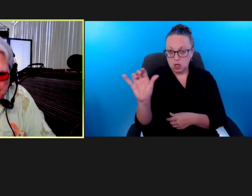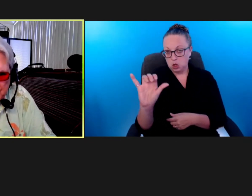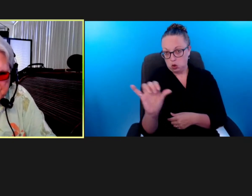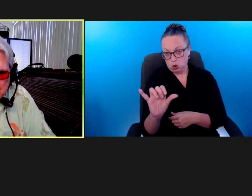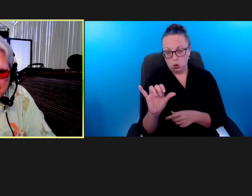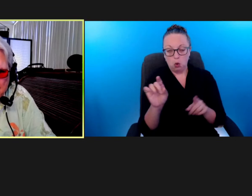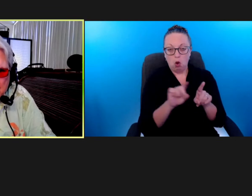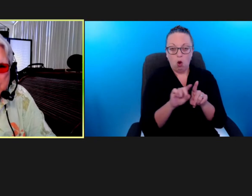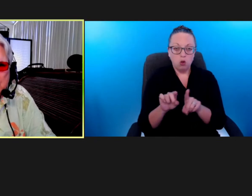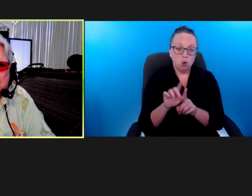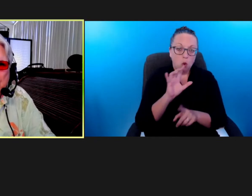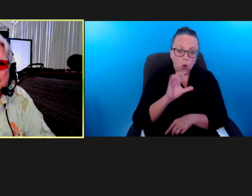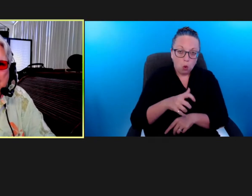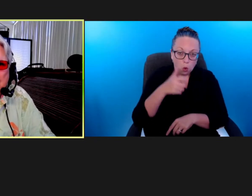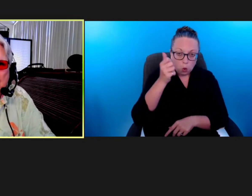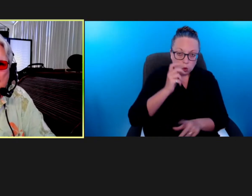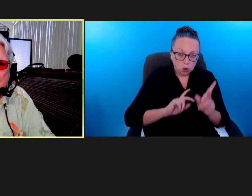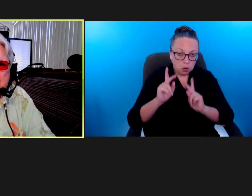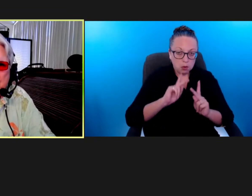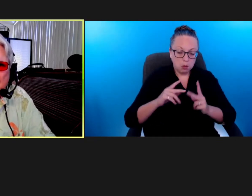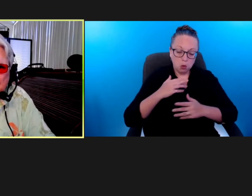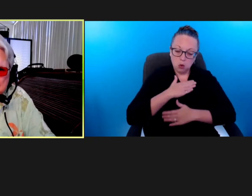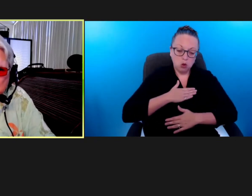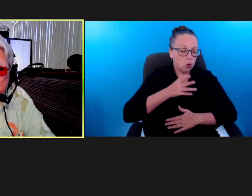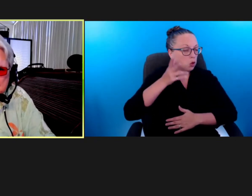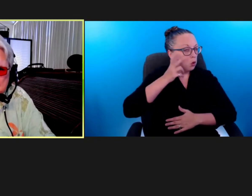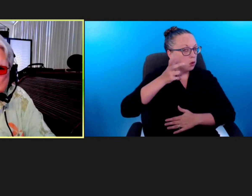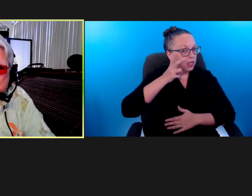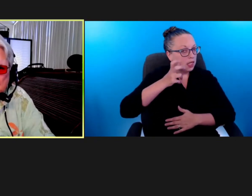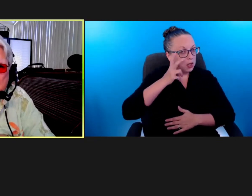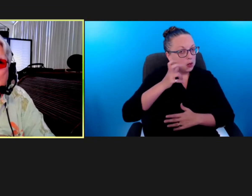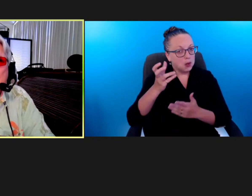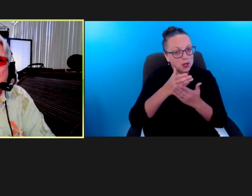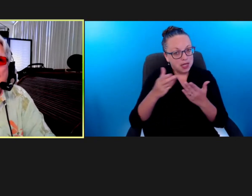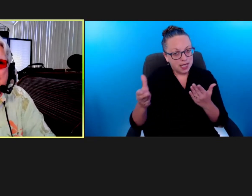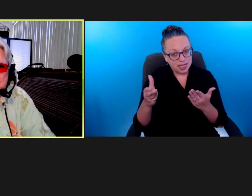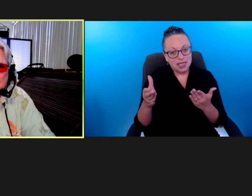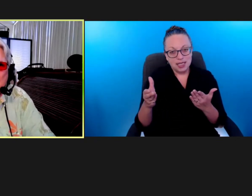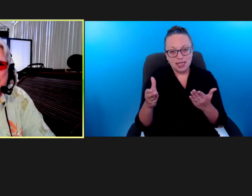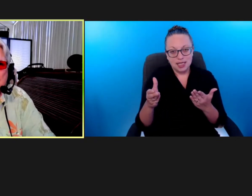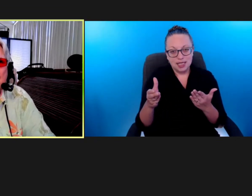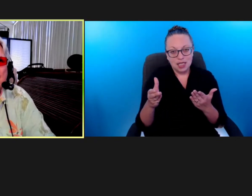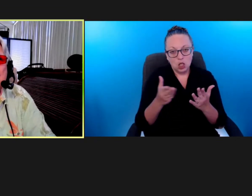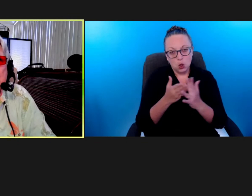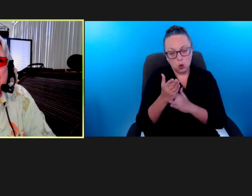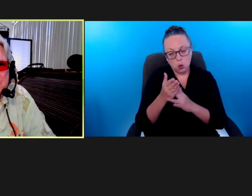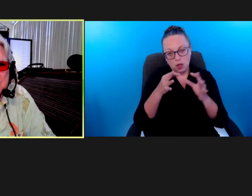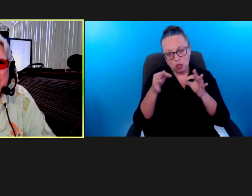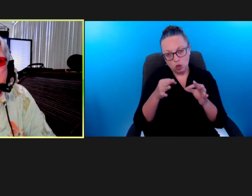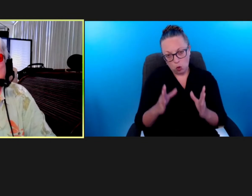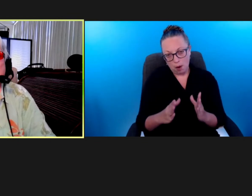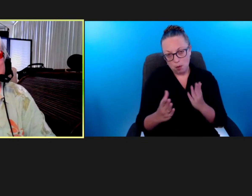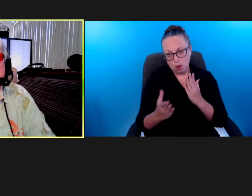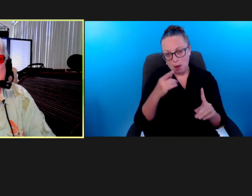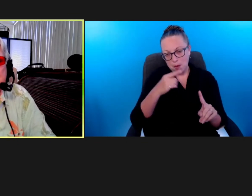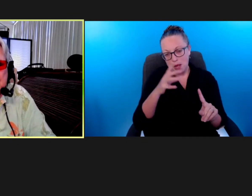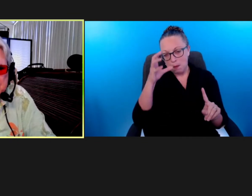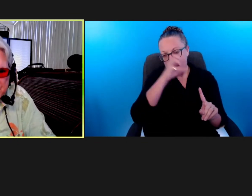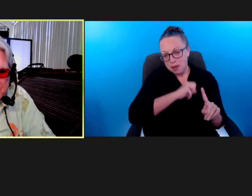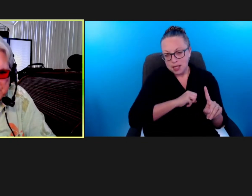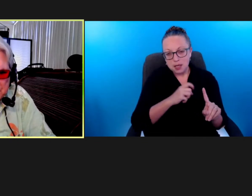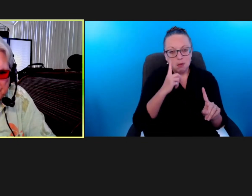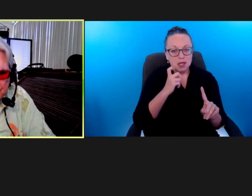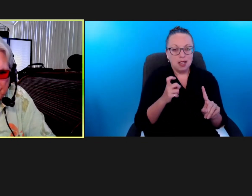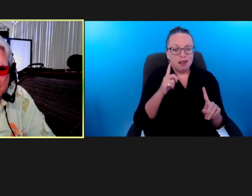as elders who enjoy hearing the matters of consequence interpreted by the describer that they might miss due to modestly